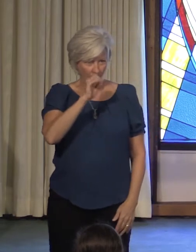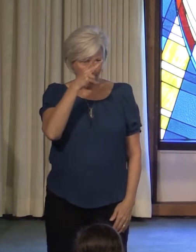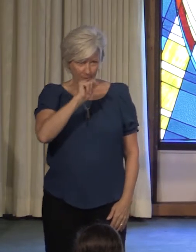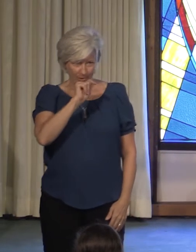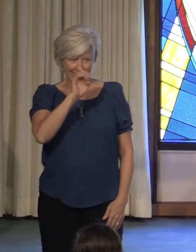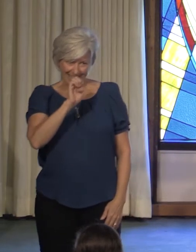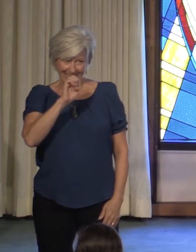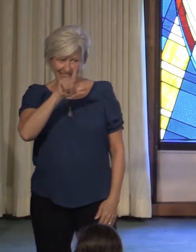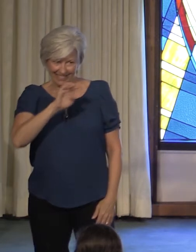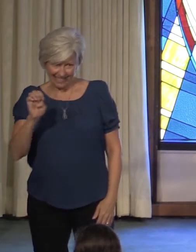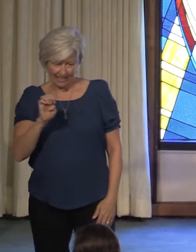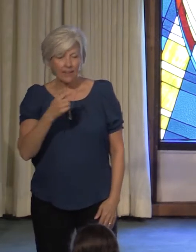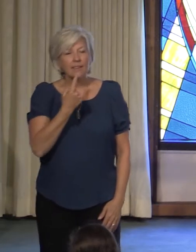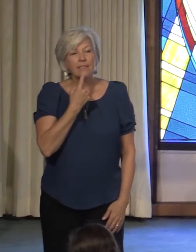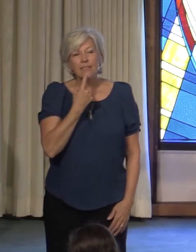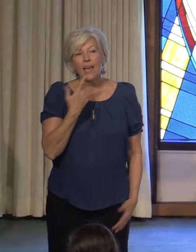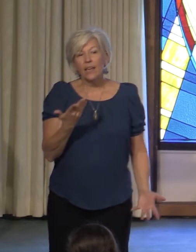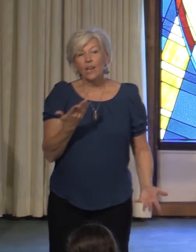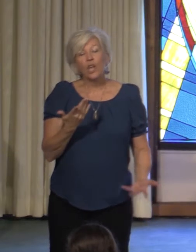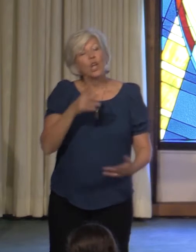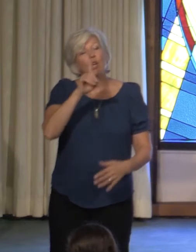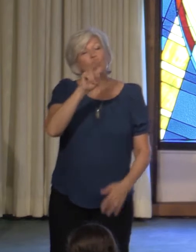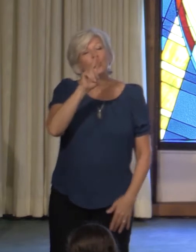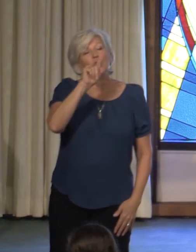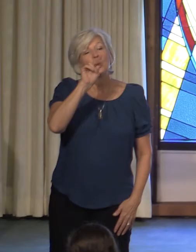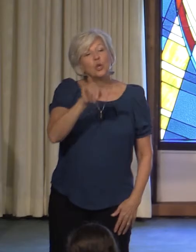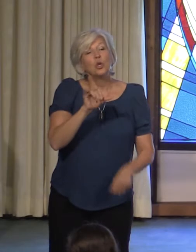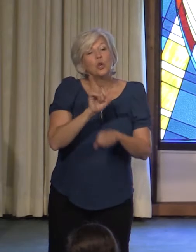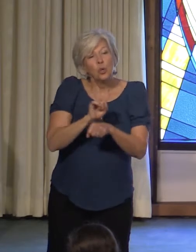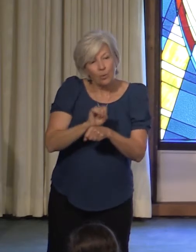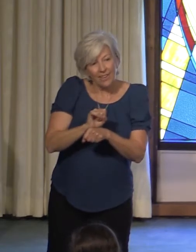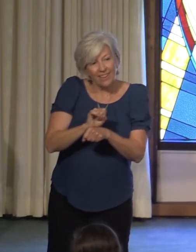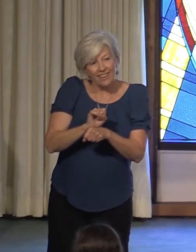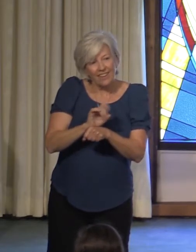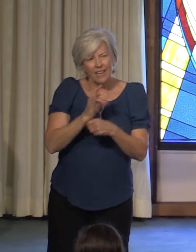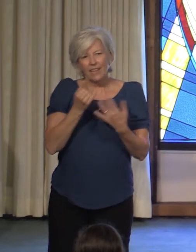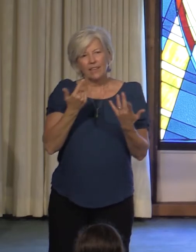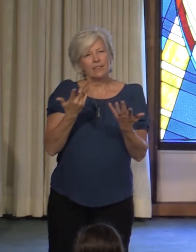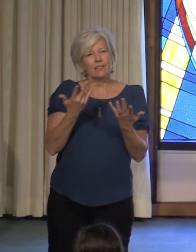once said that duty is the sublimest word in the English language.